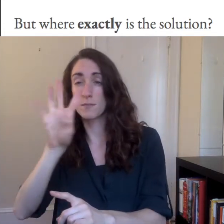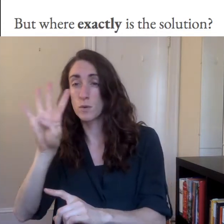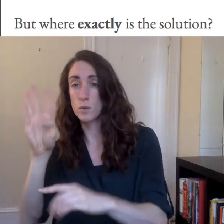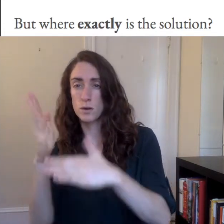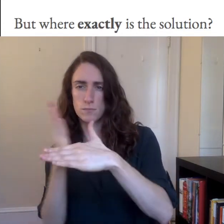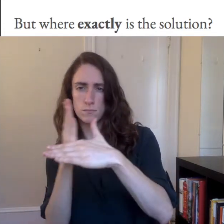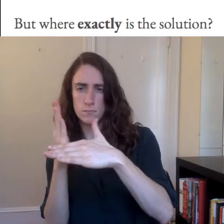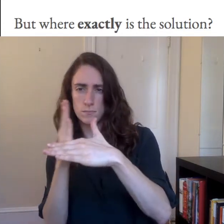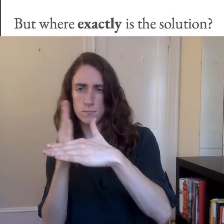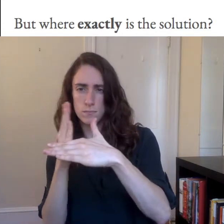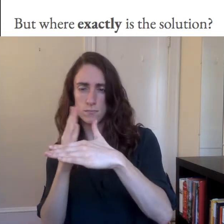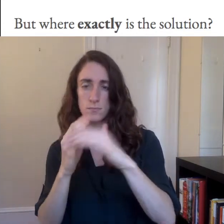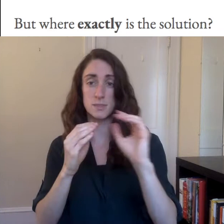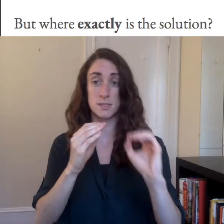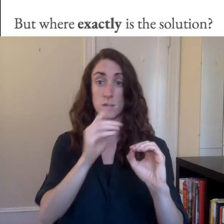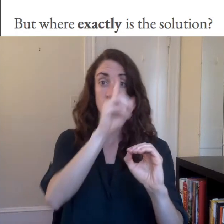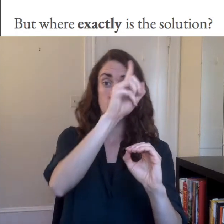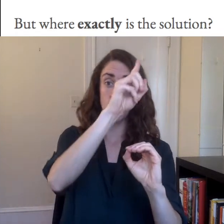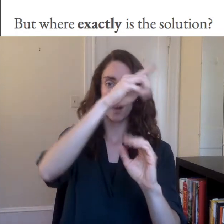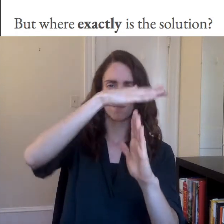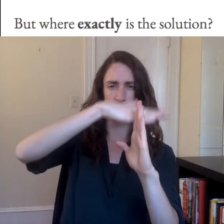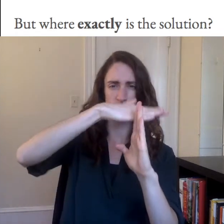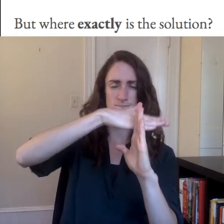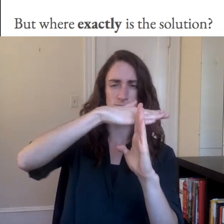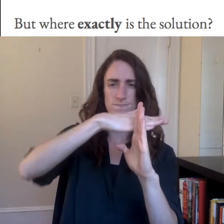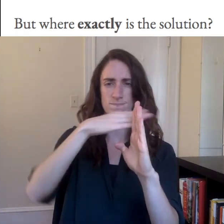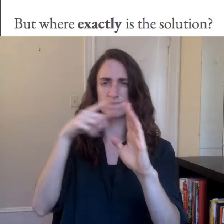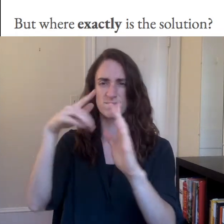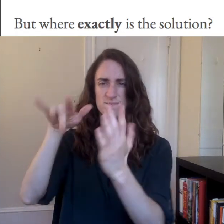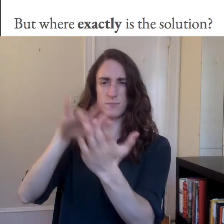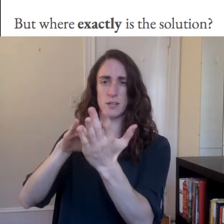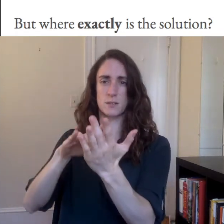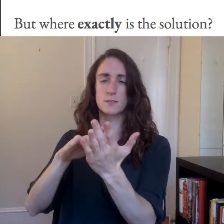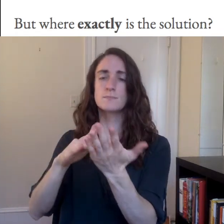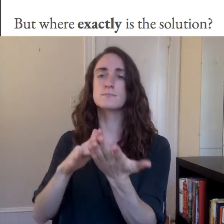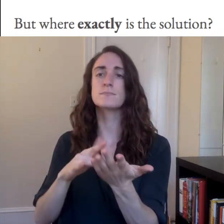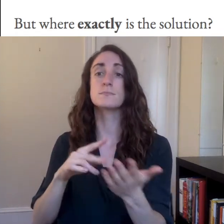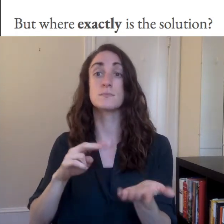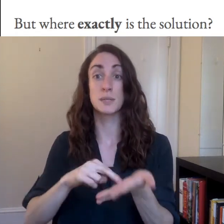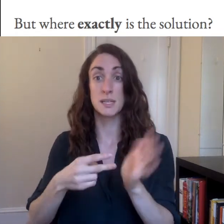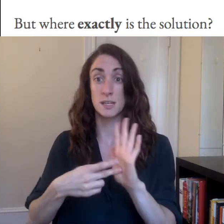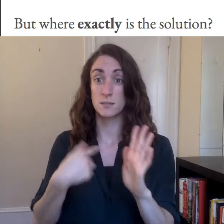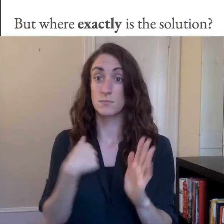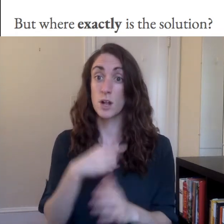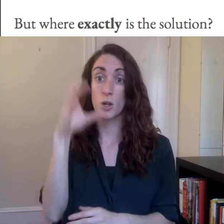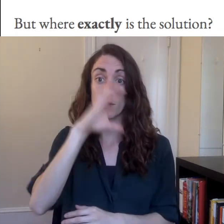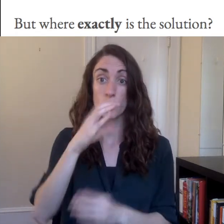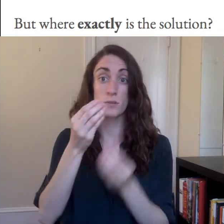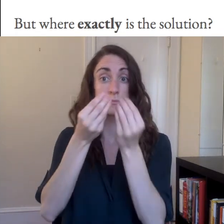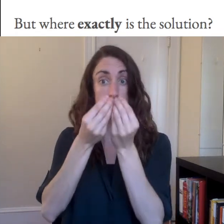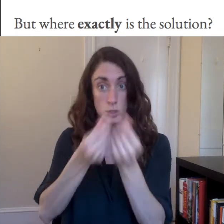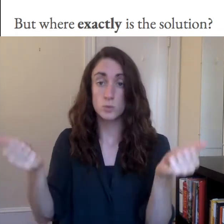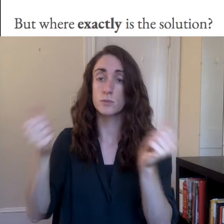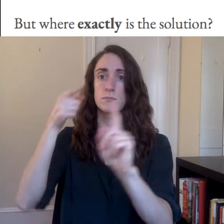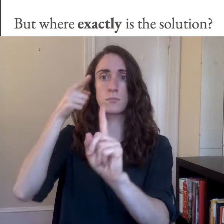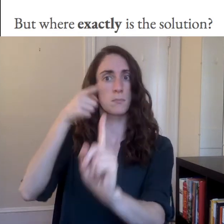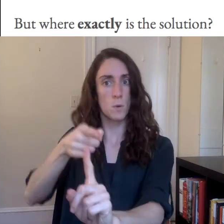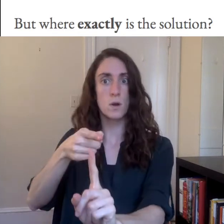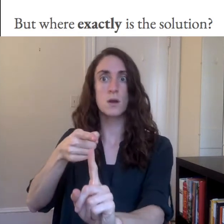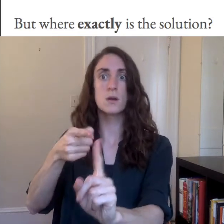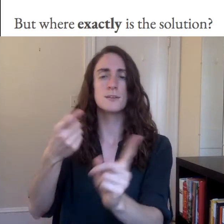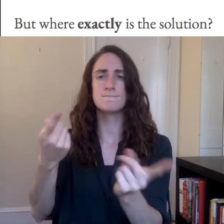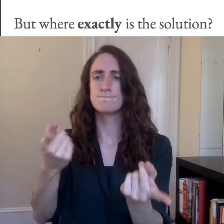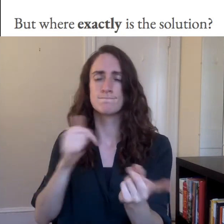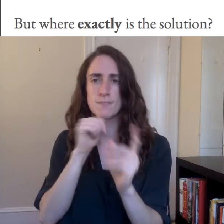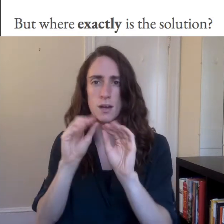values. It's somewhere between 3 and 4 on the x-axis, somewhere between 0 and 1 on the y-axis. So if we're looking for the solution,